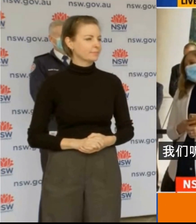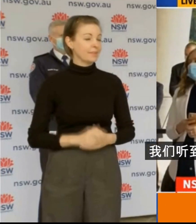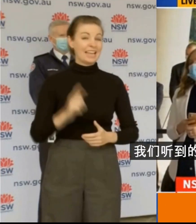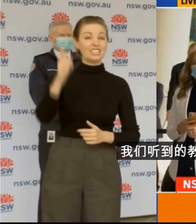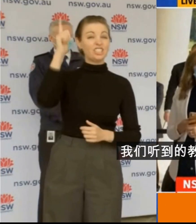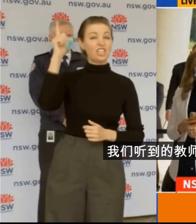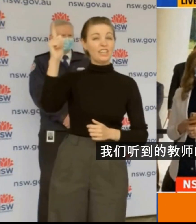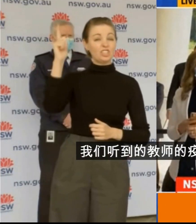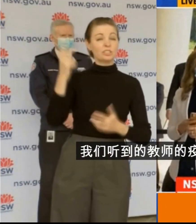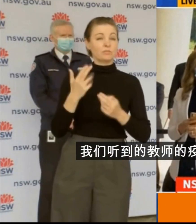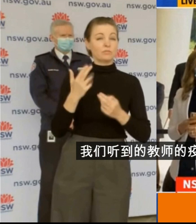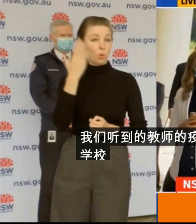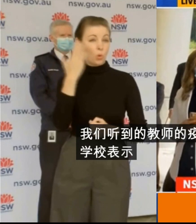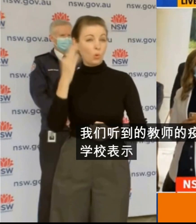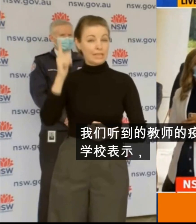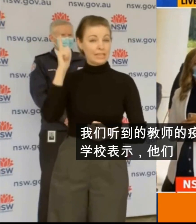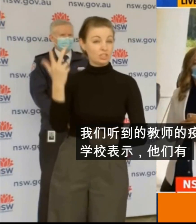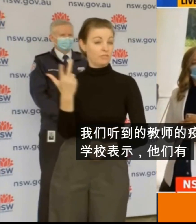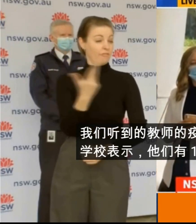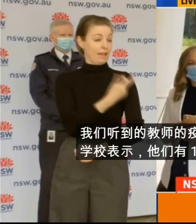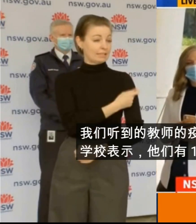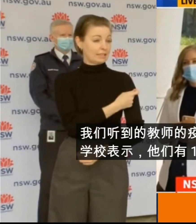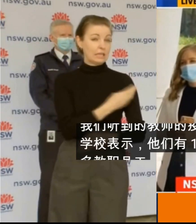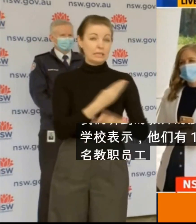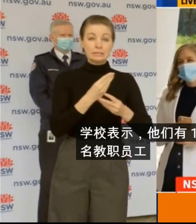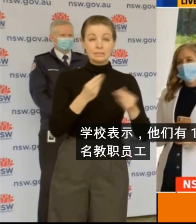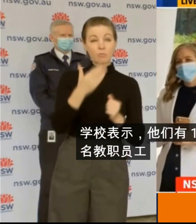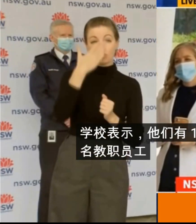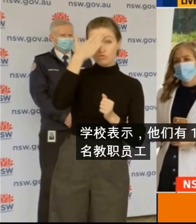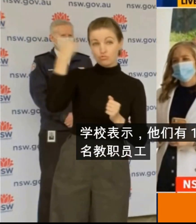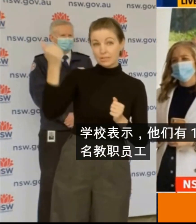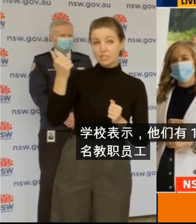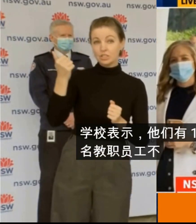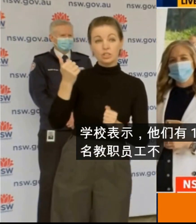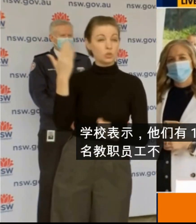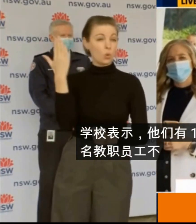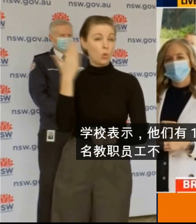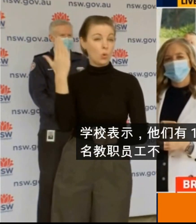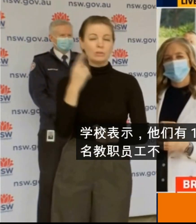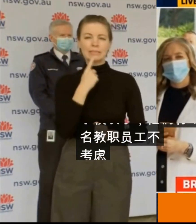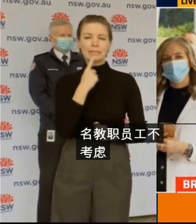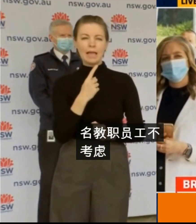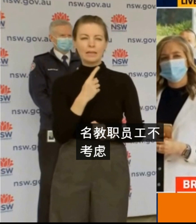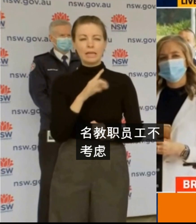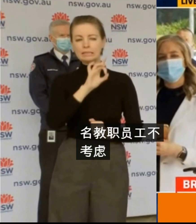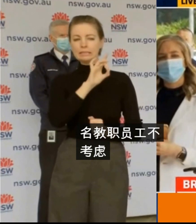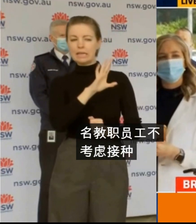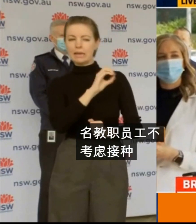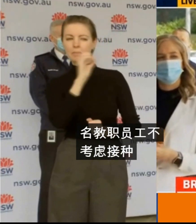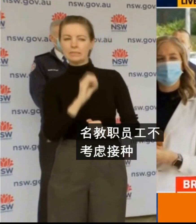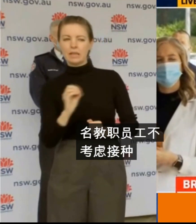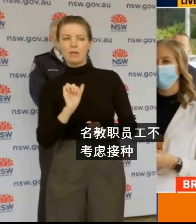hearing some sort of independent Christian schools are saying that they've got 10% of their teaching staff who aren't considering